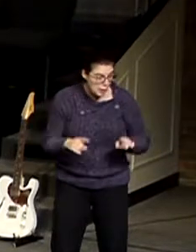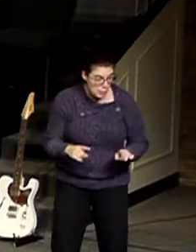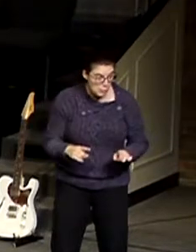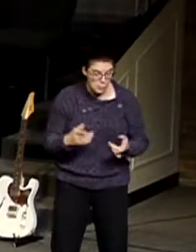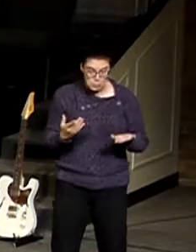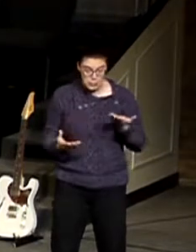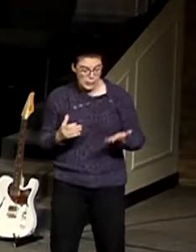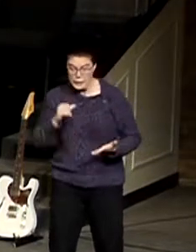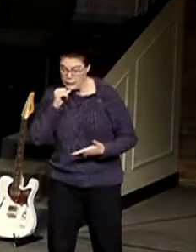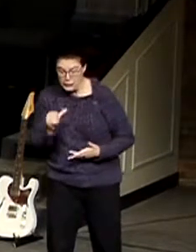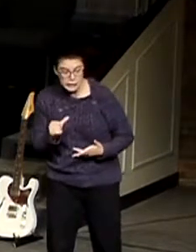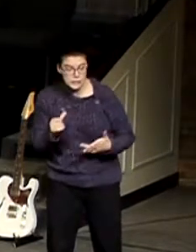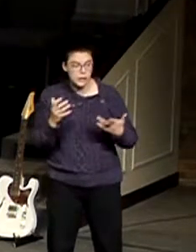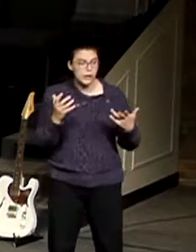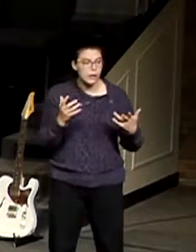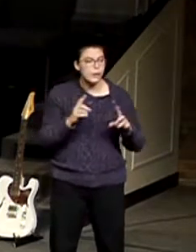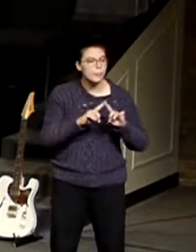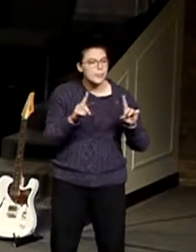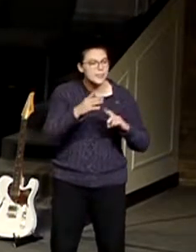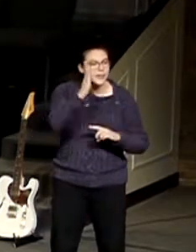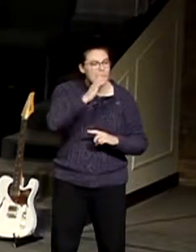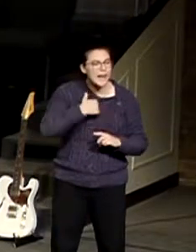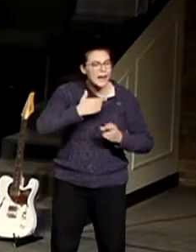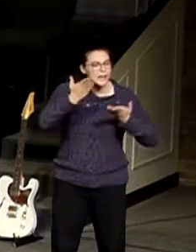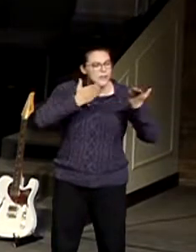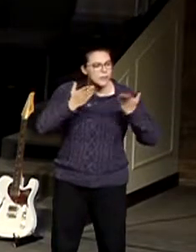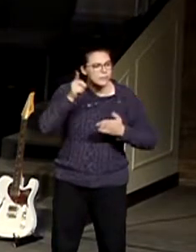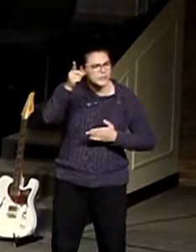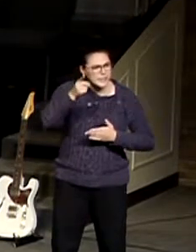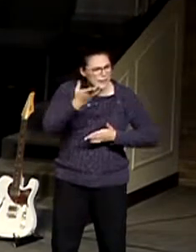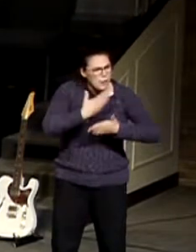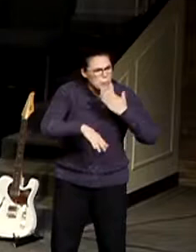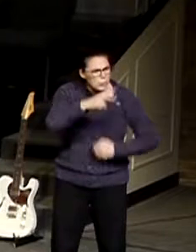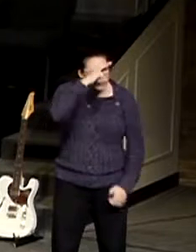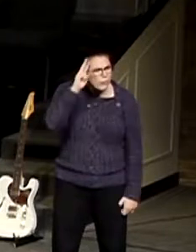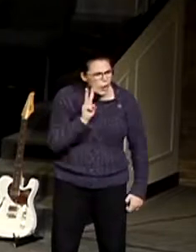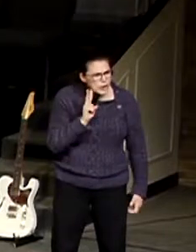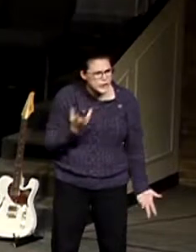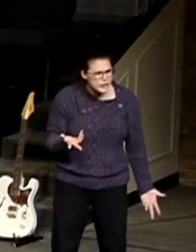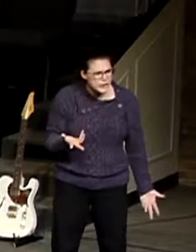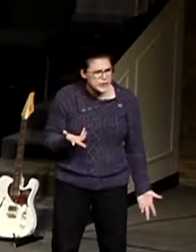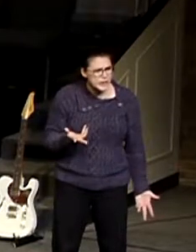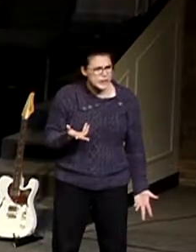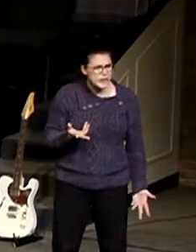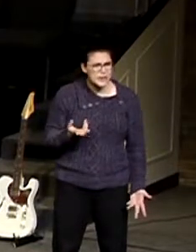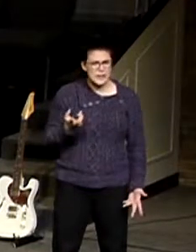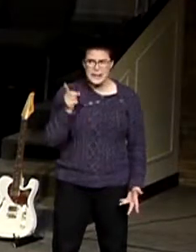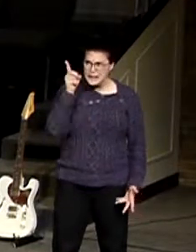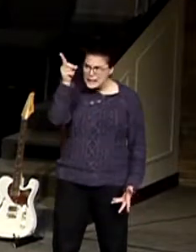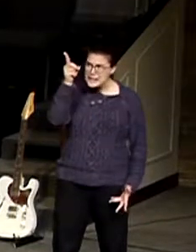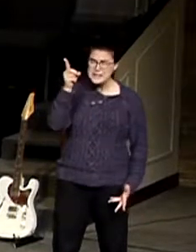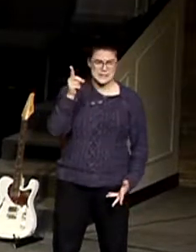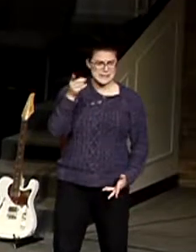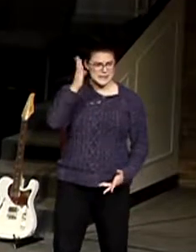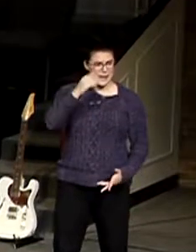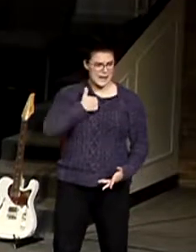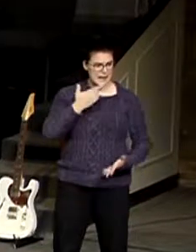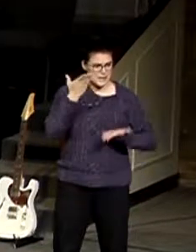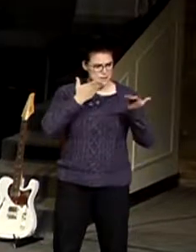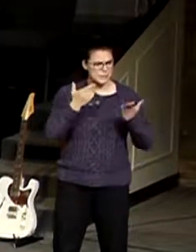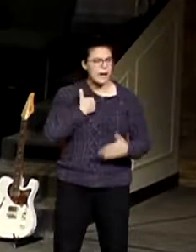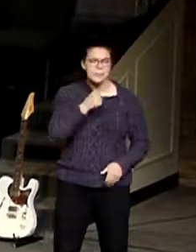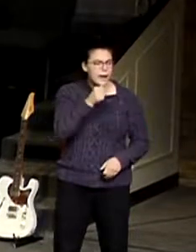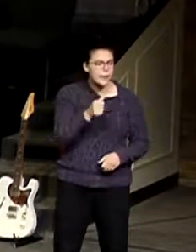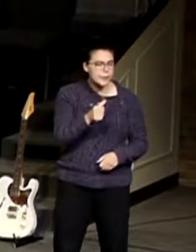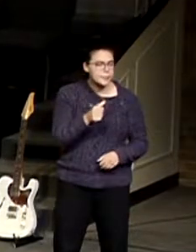maybe it didn't. Here's the God I serve. He was born of a virgin. He's the God I serve. I'm not going to get so hung up on 3 days in the